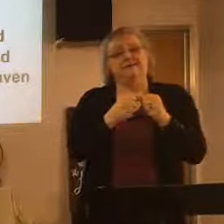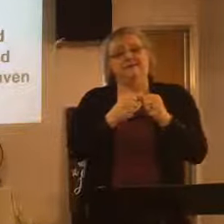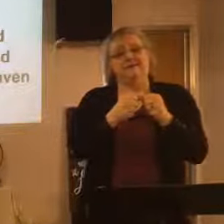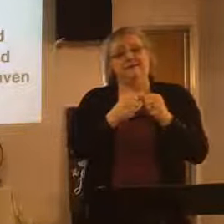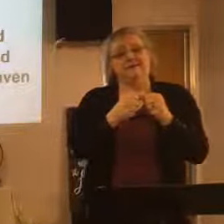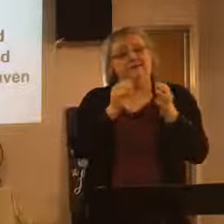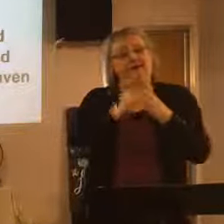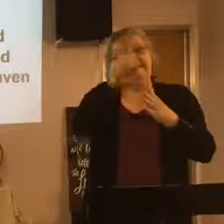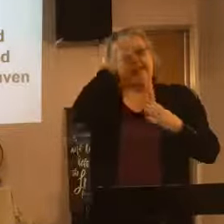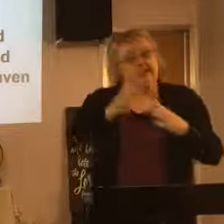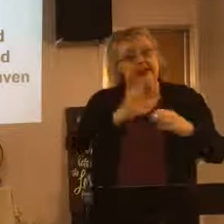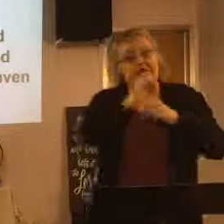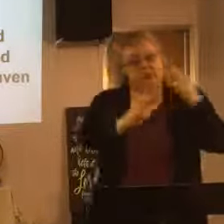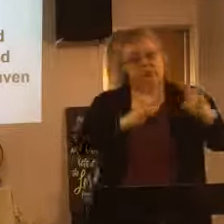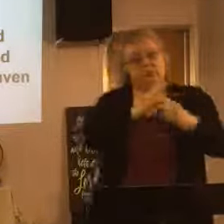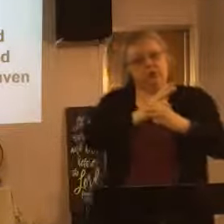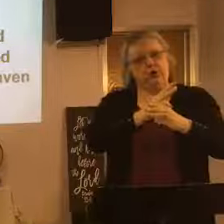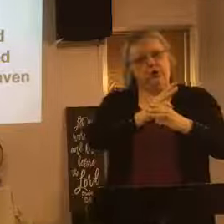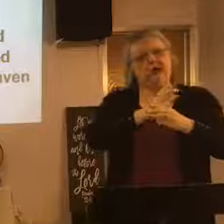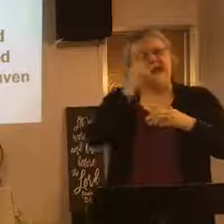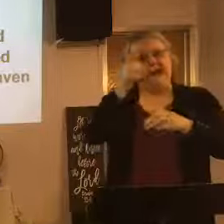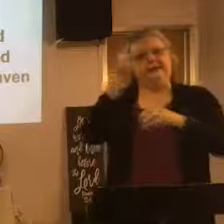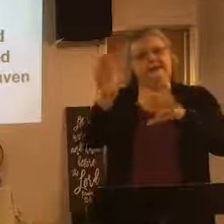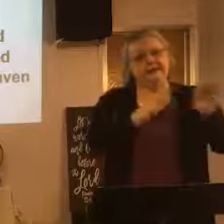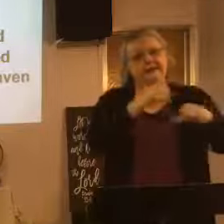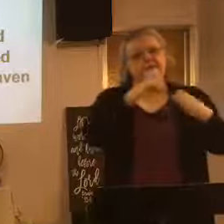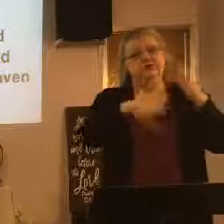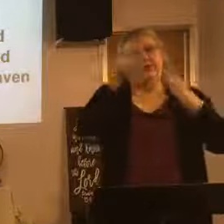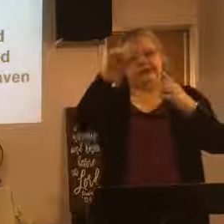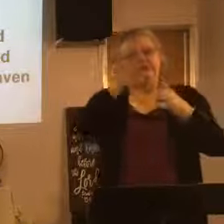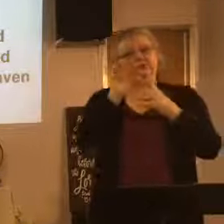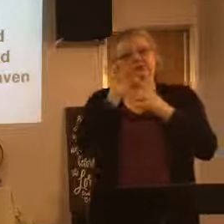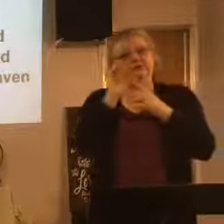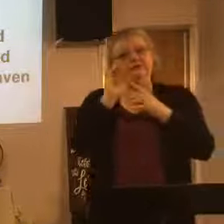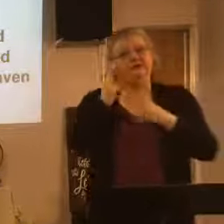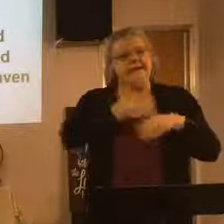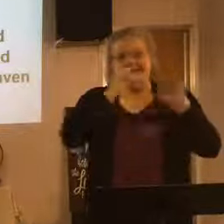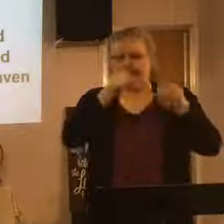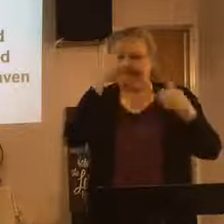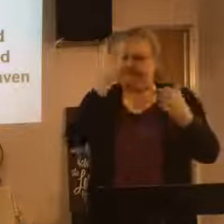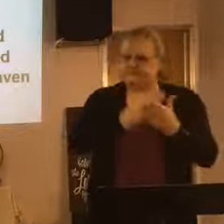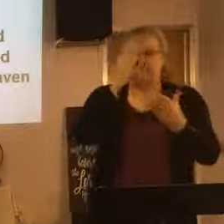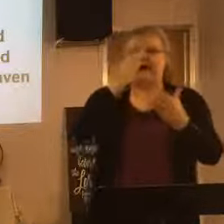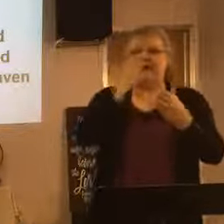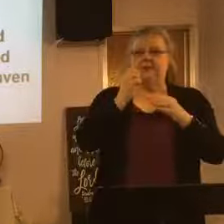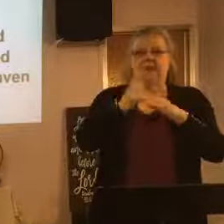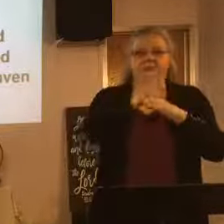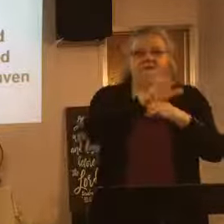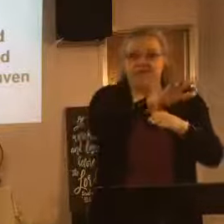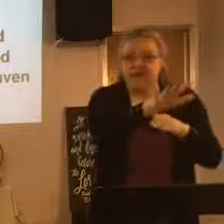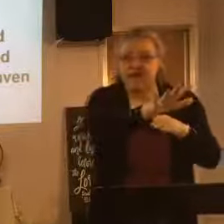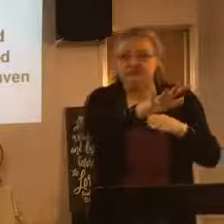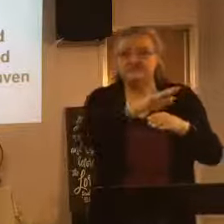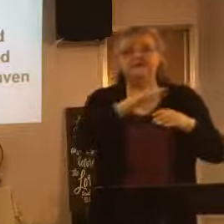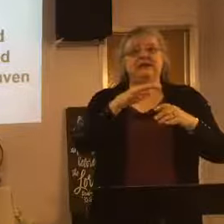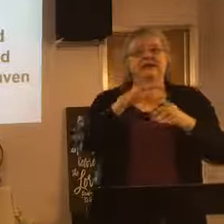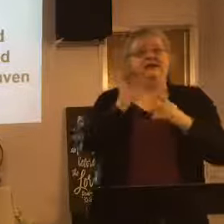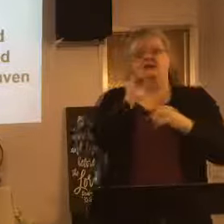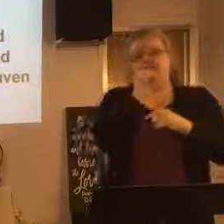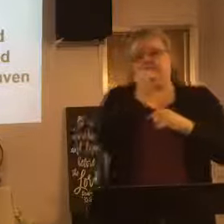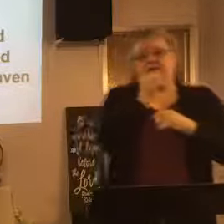is God's world. He can do as he chooses. He can stop virus. He can choose not